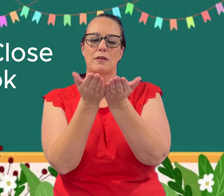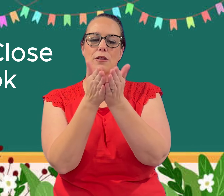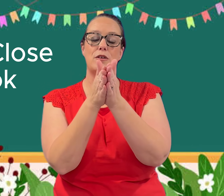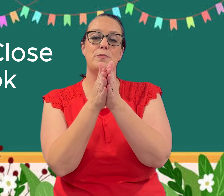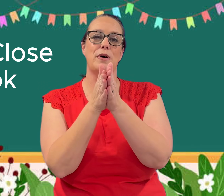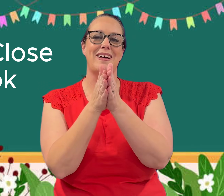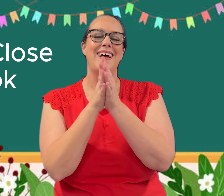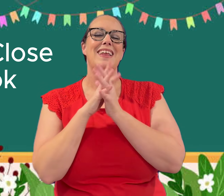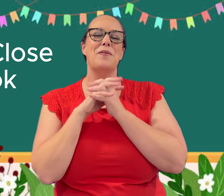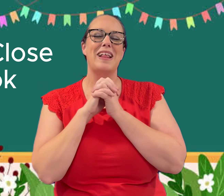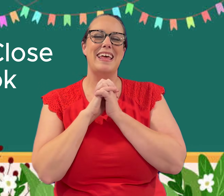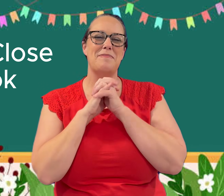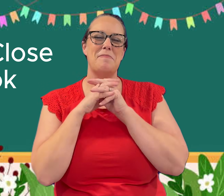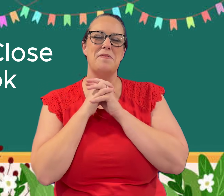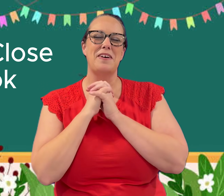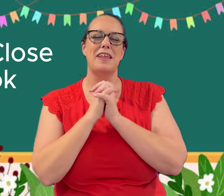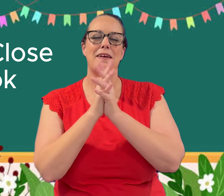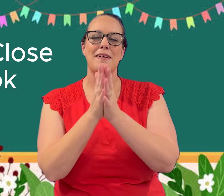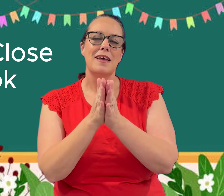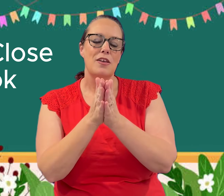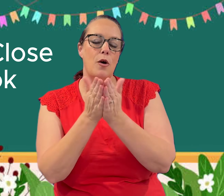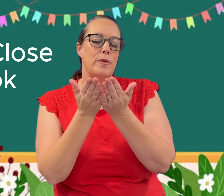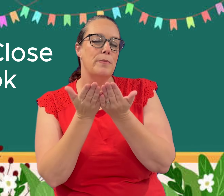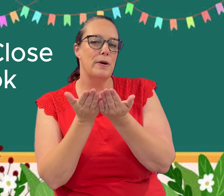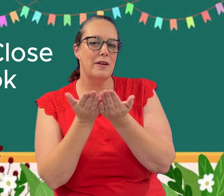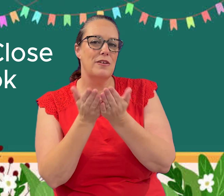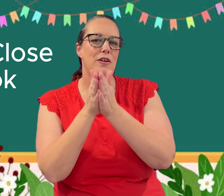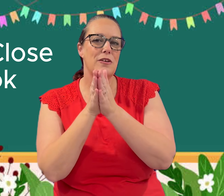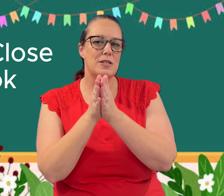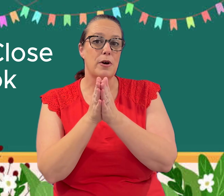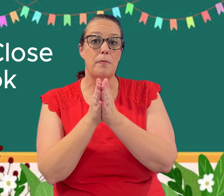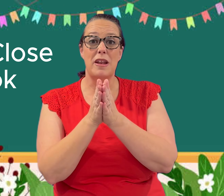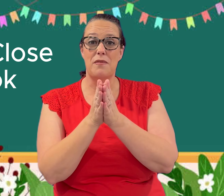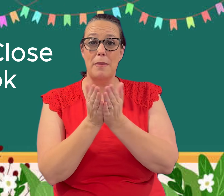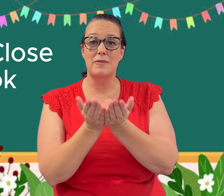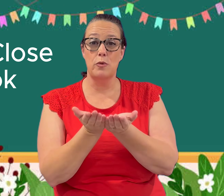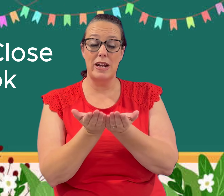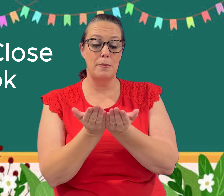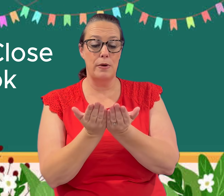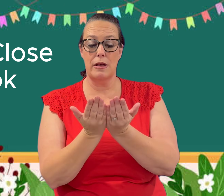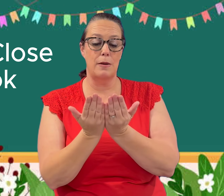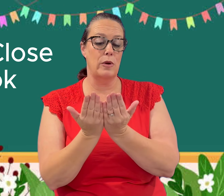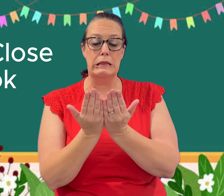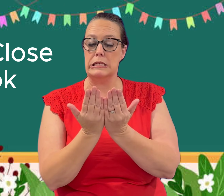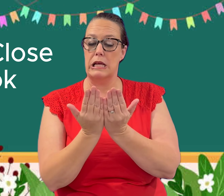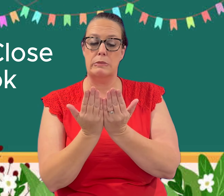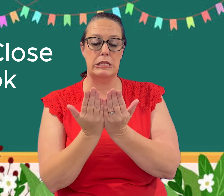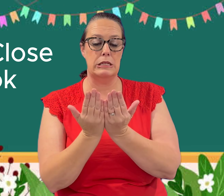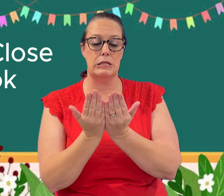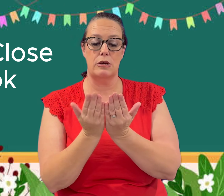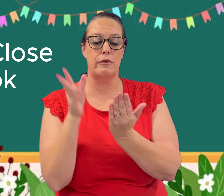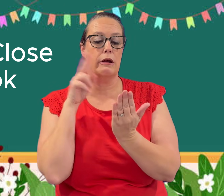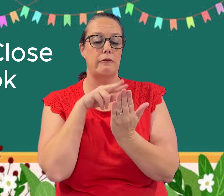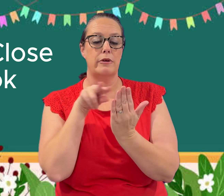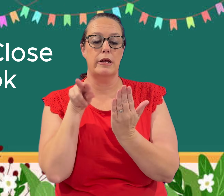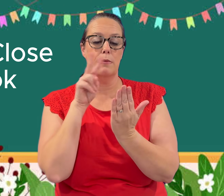close book. Now what I like about book, like you open the book, you can close the book. But if I'm reading a book and I'm reading the same sentence over and over again, I'm